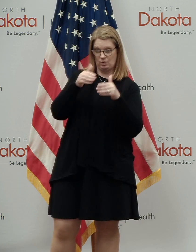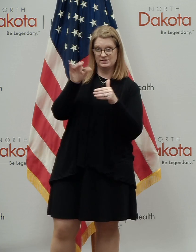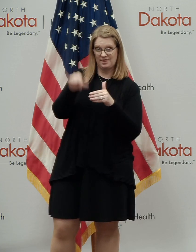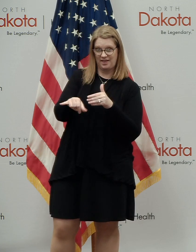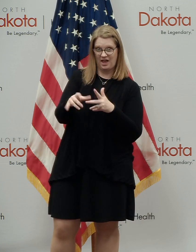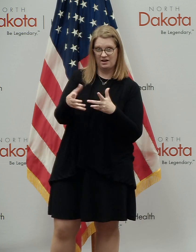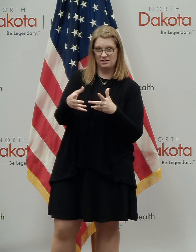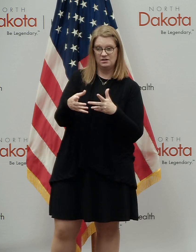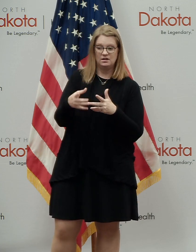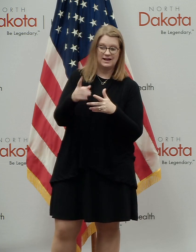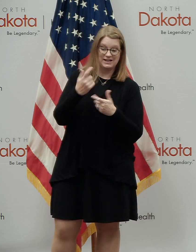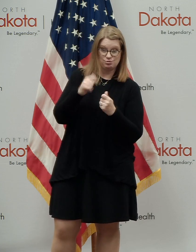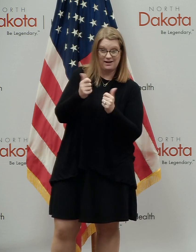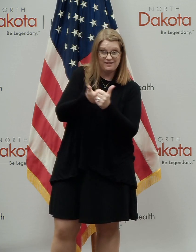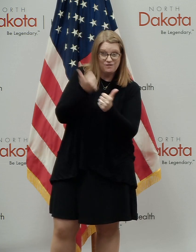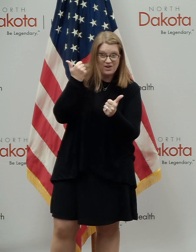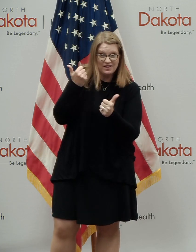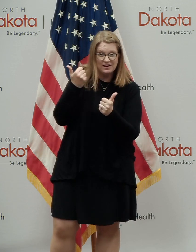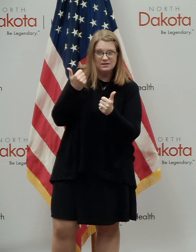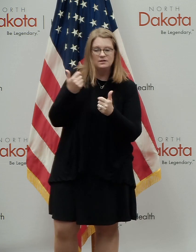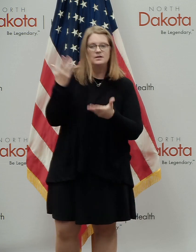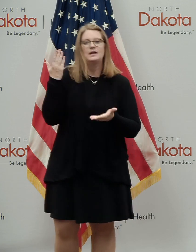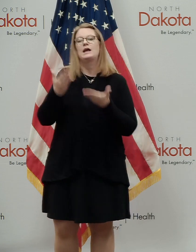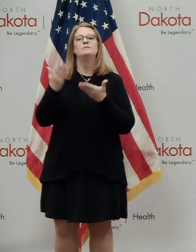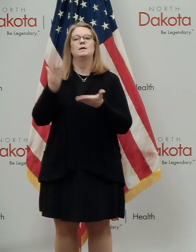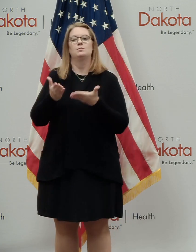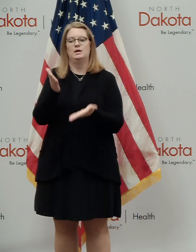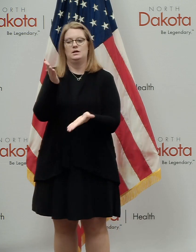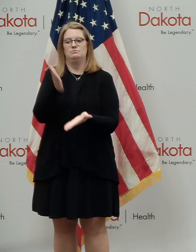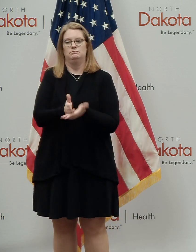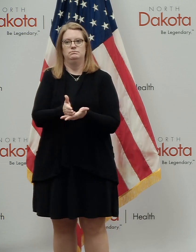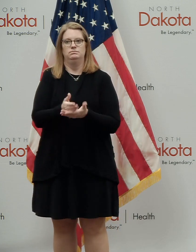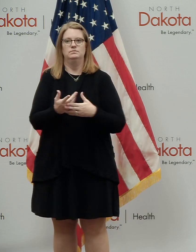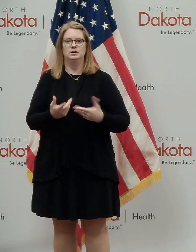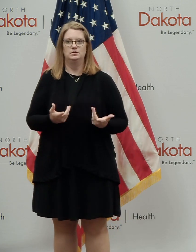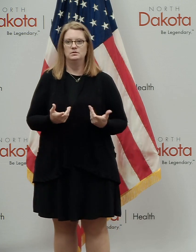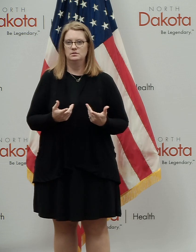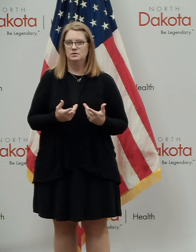knock it down without doing any of the things we did last spring when